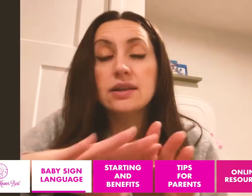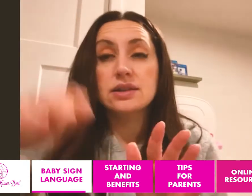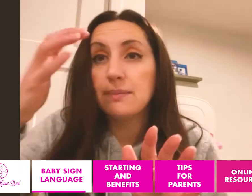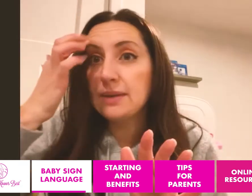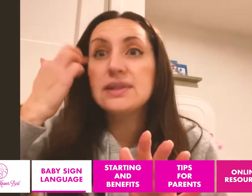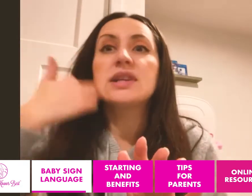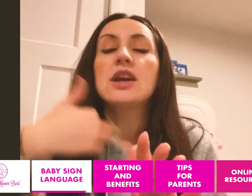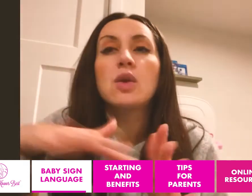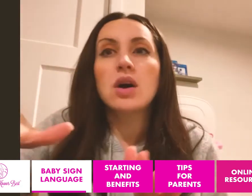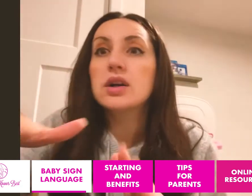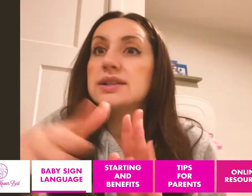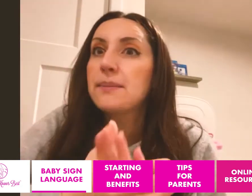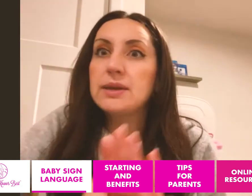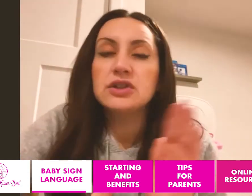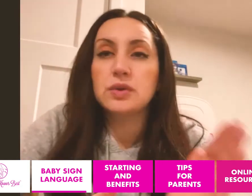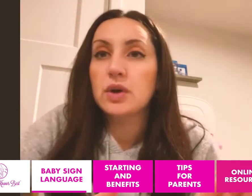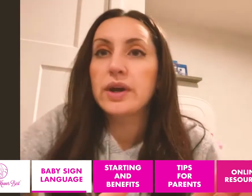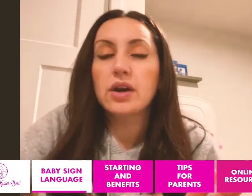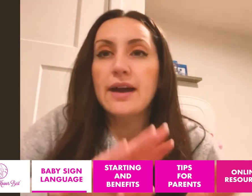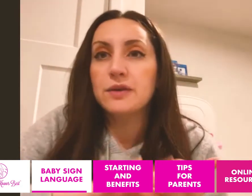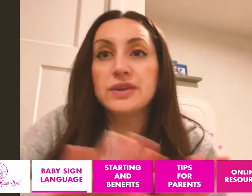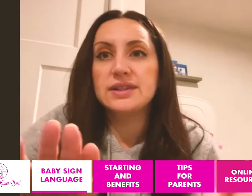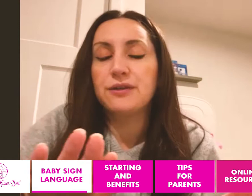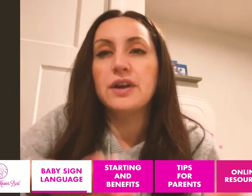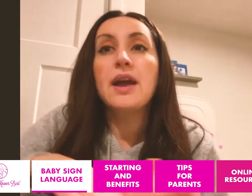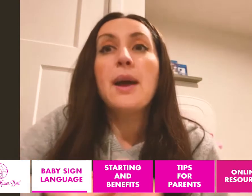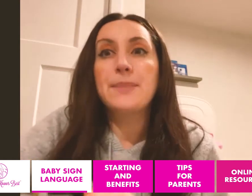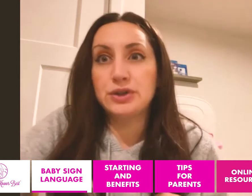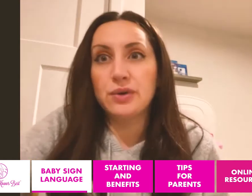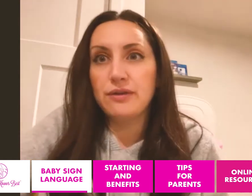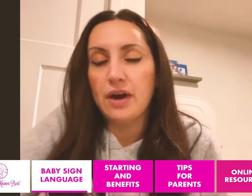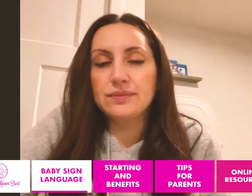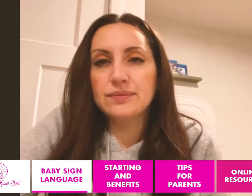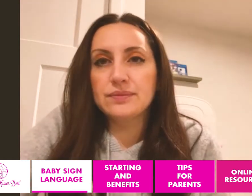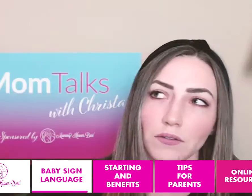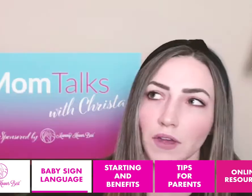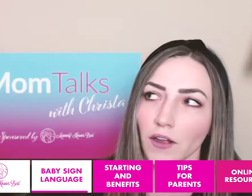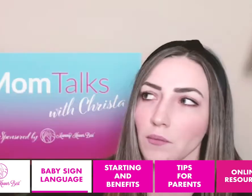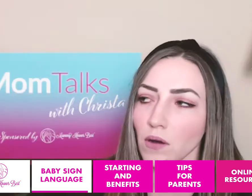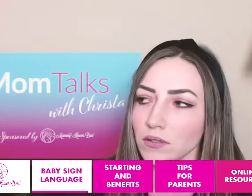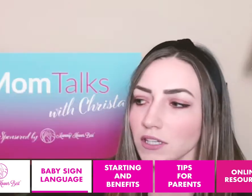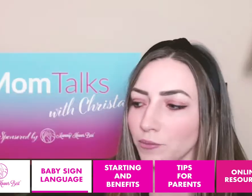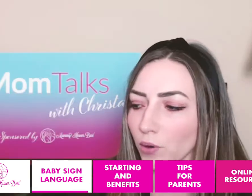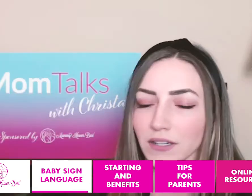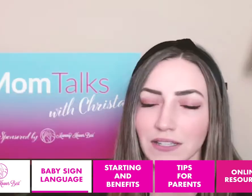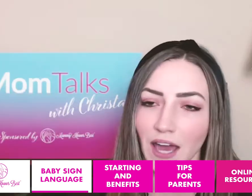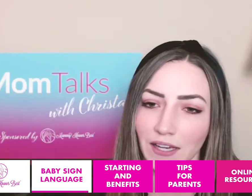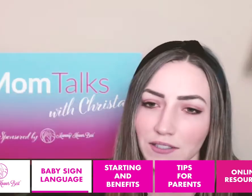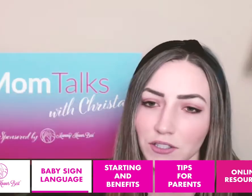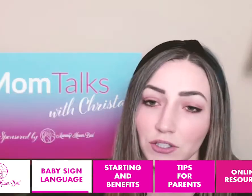Some babies take longer, some babies do it quicker. Everyone's different, but don't give up. So what do you think are the most important signs to